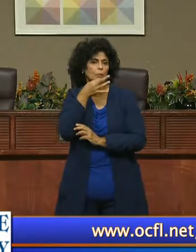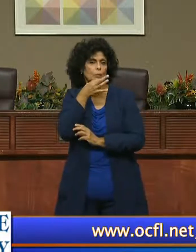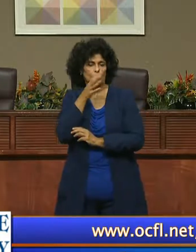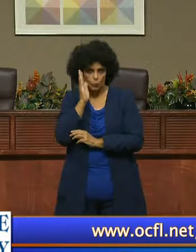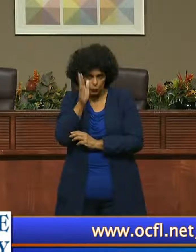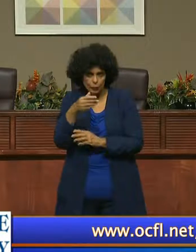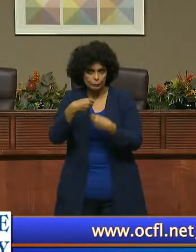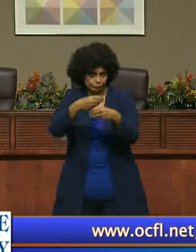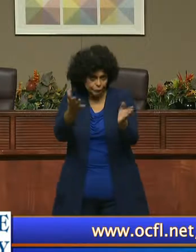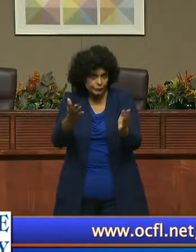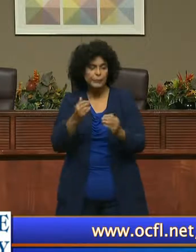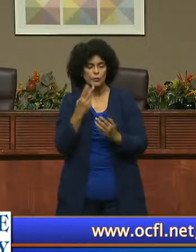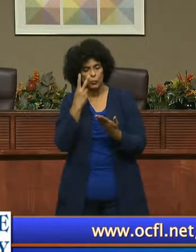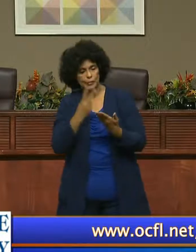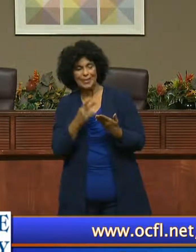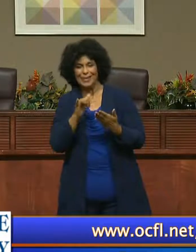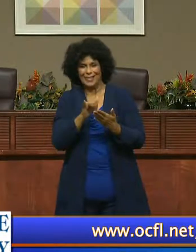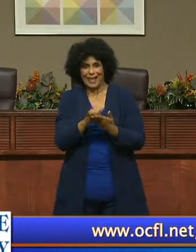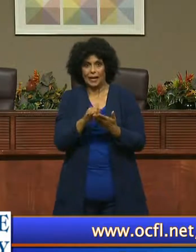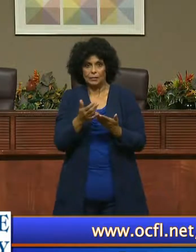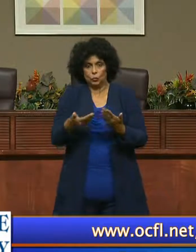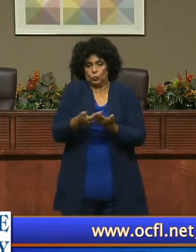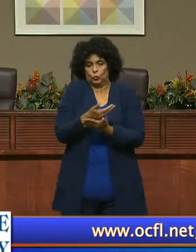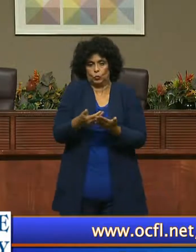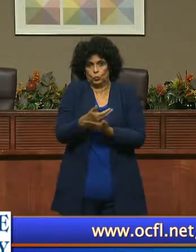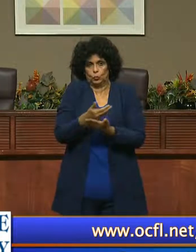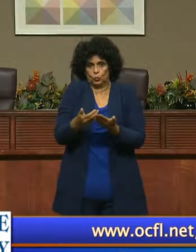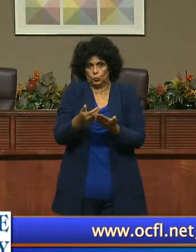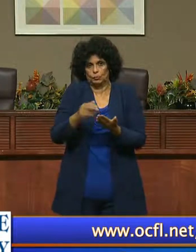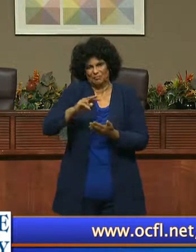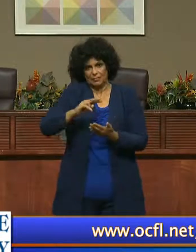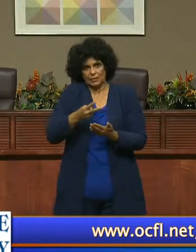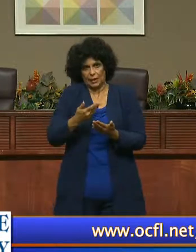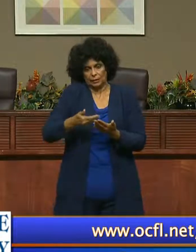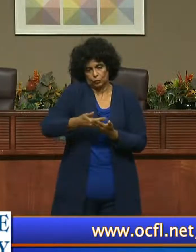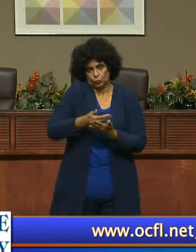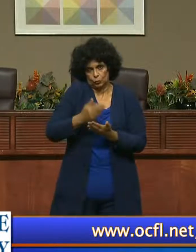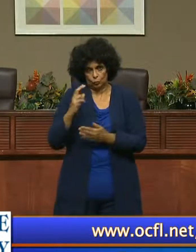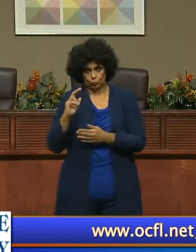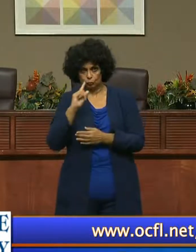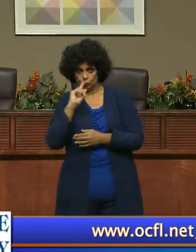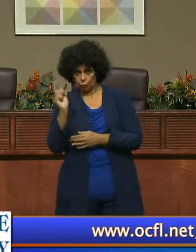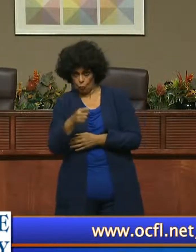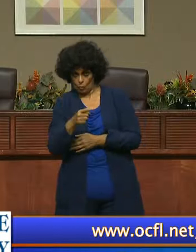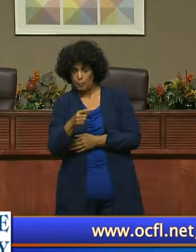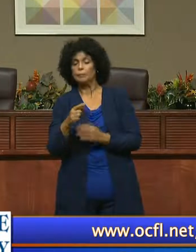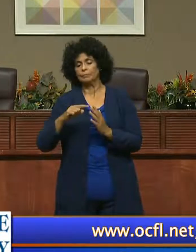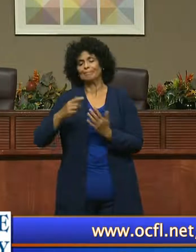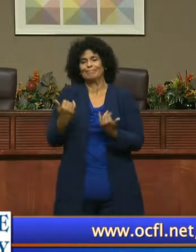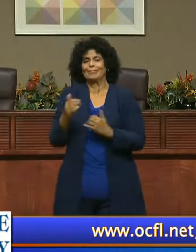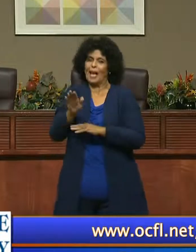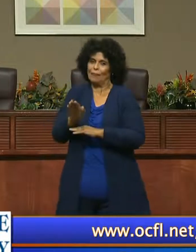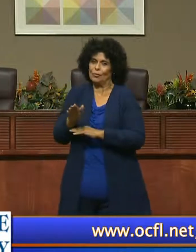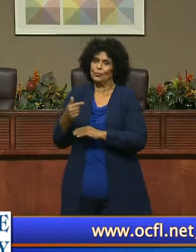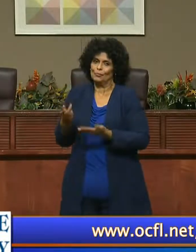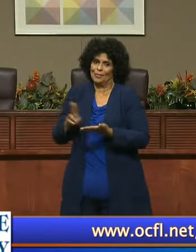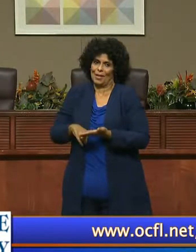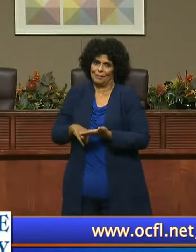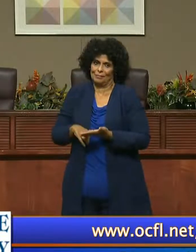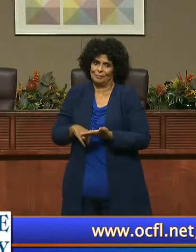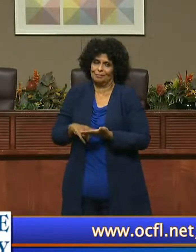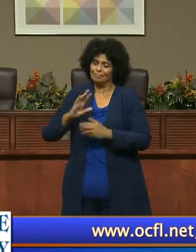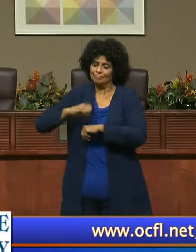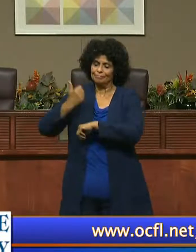community. I signed that earlier this afternoon, and it took effect immediately. So it is in place